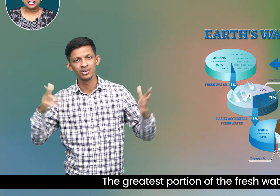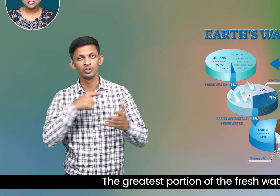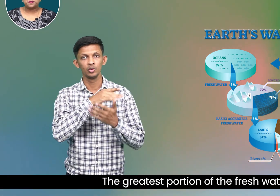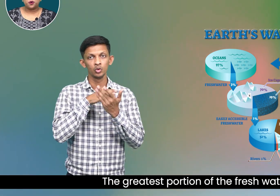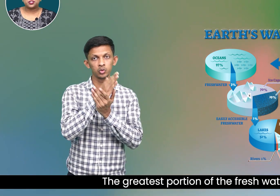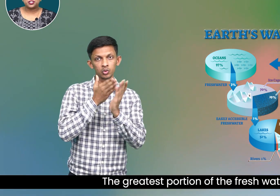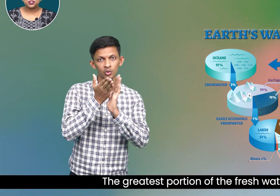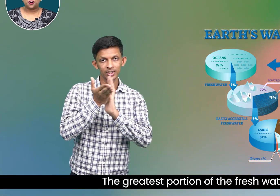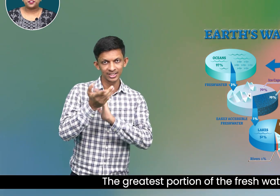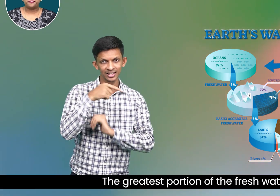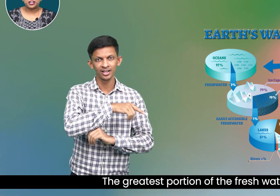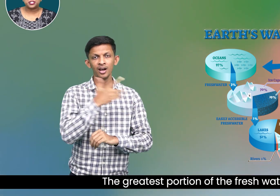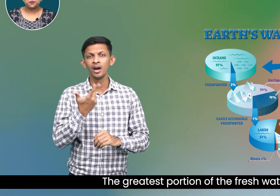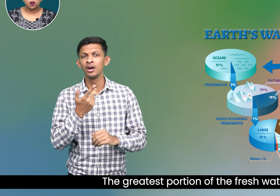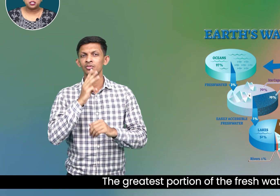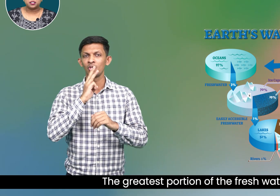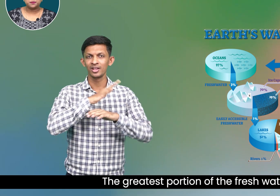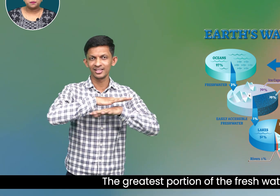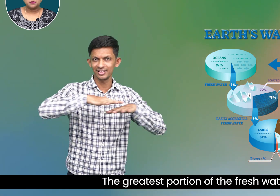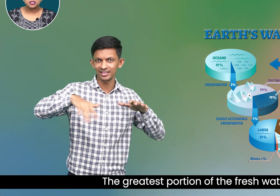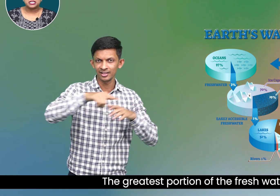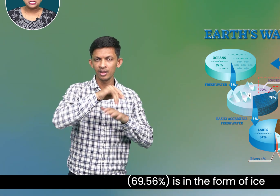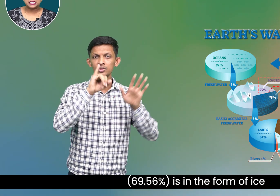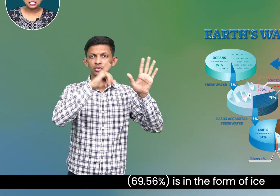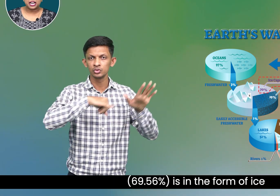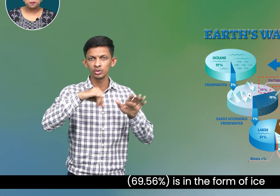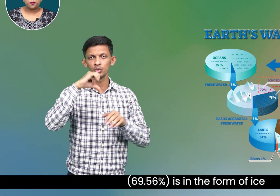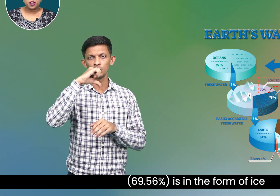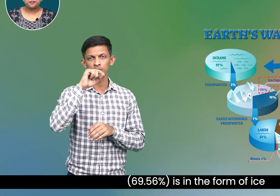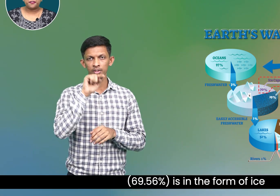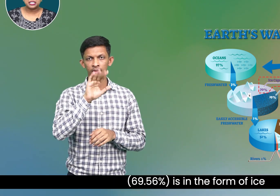The greatest portion of the fresh water,